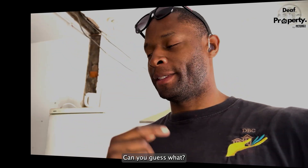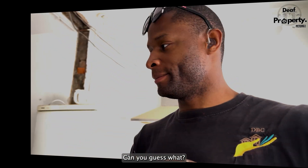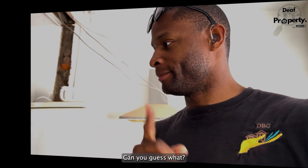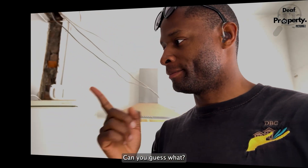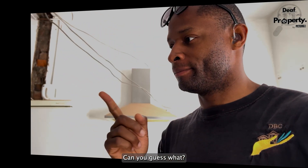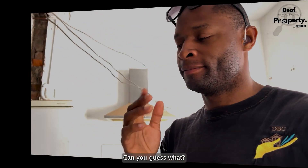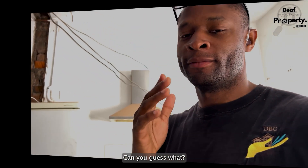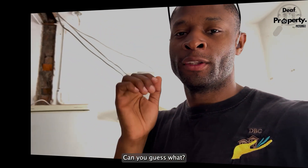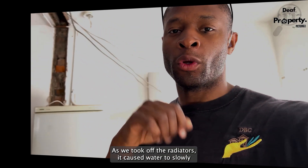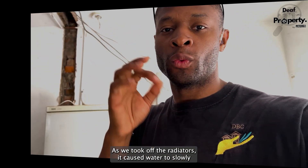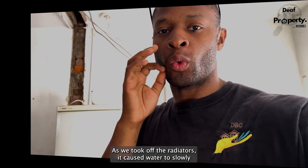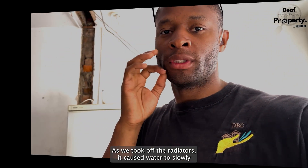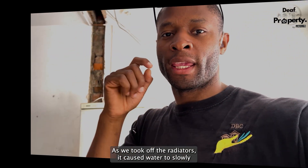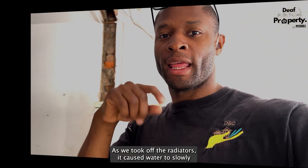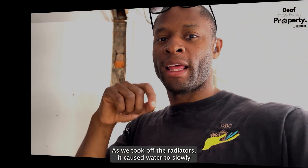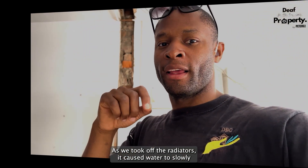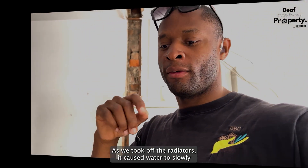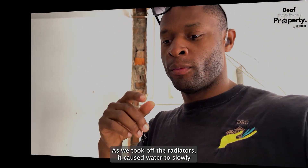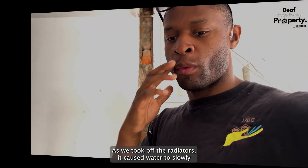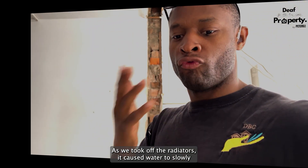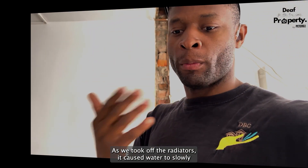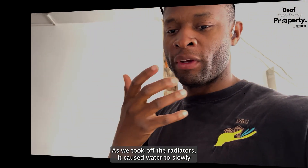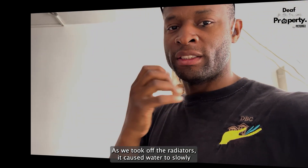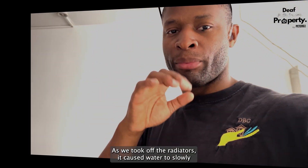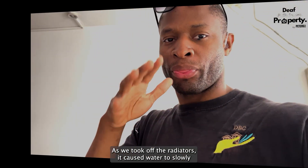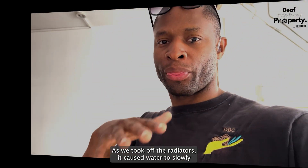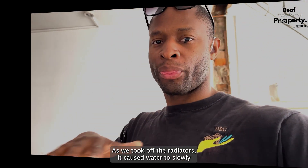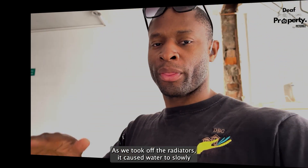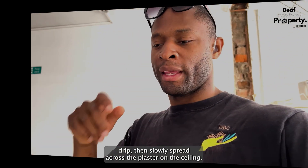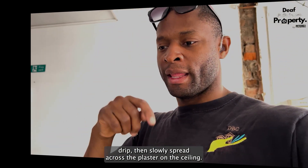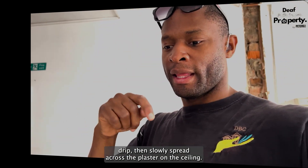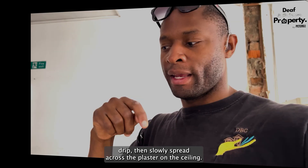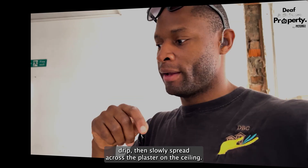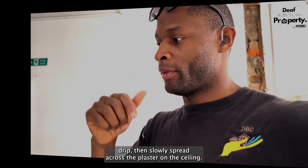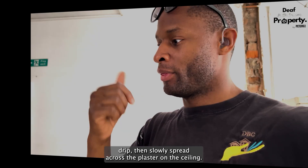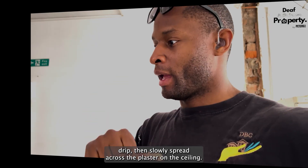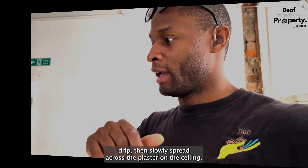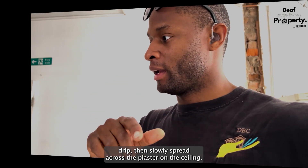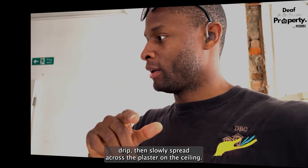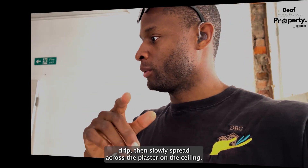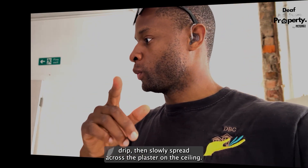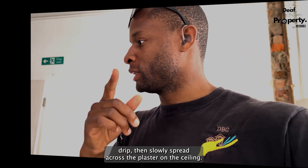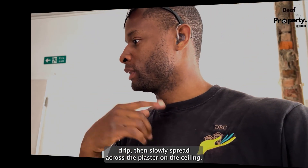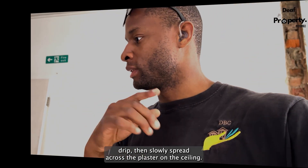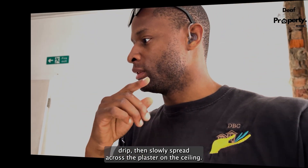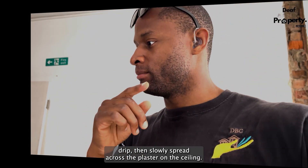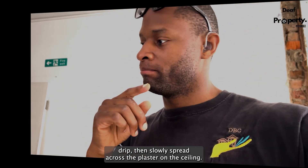what? As we took off the radiators, it caused water to slowly drip. This slowly spread across the plaster on the